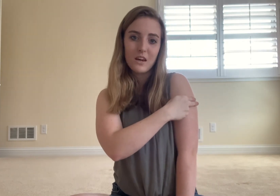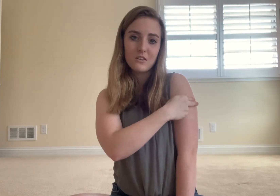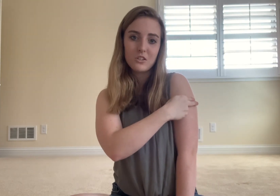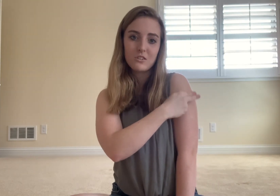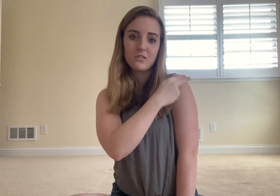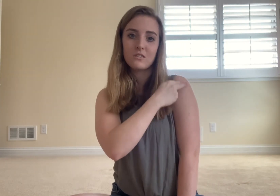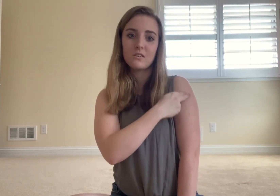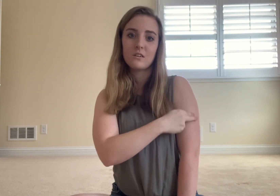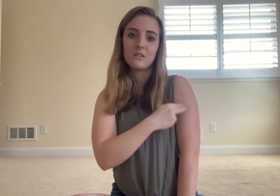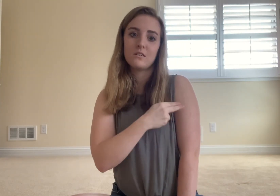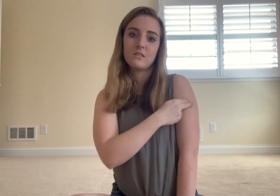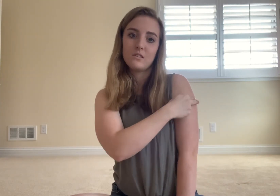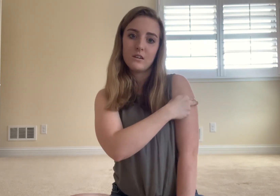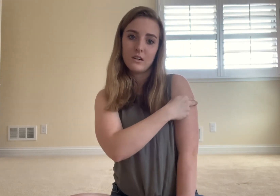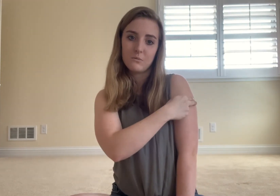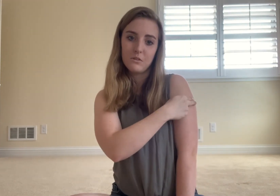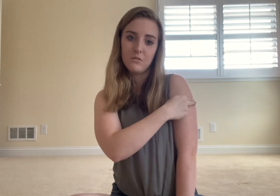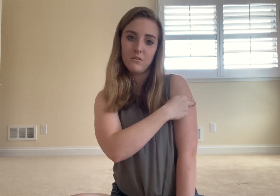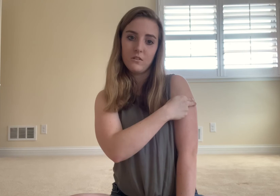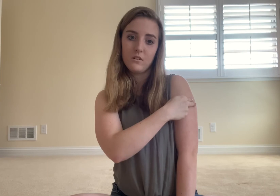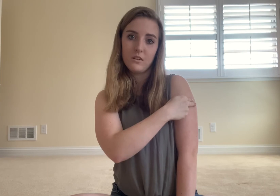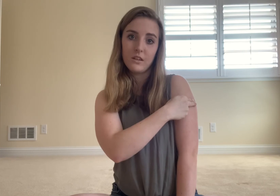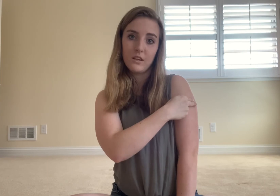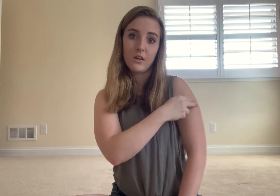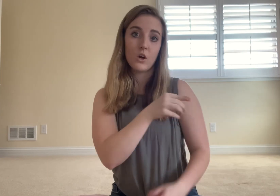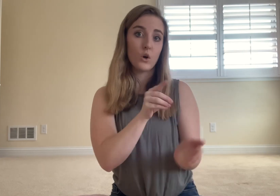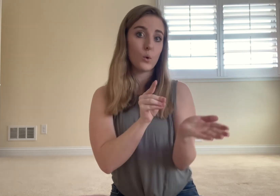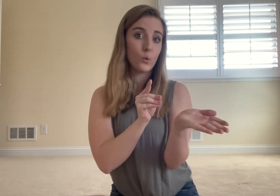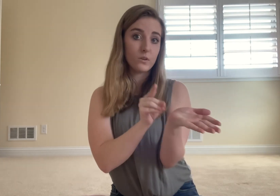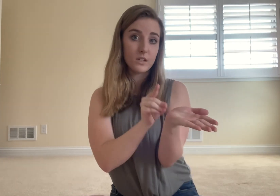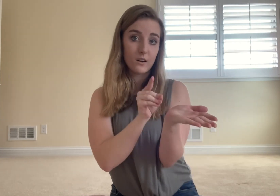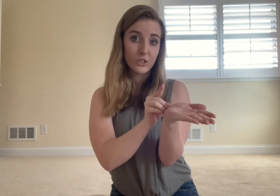H, hospital, or doctor,